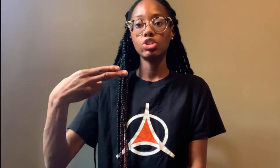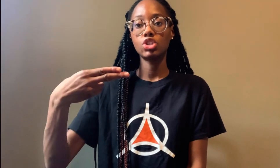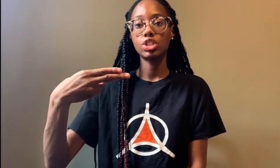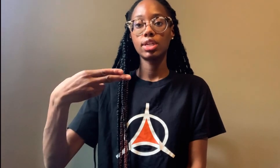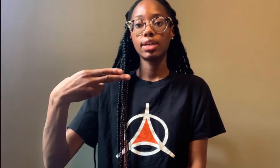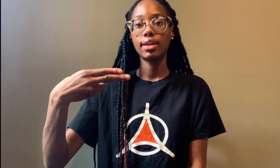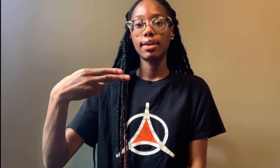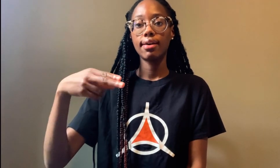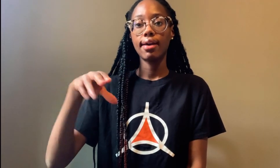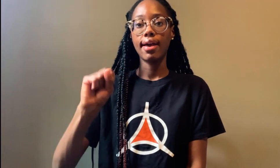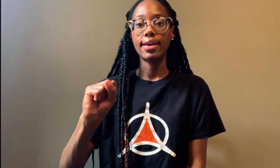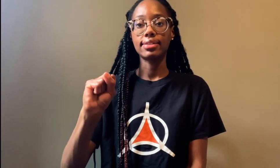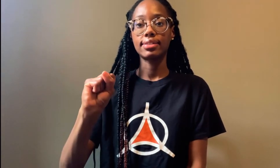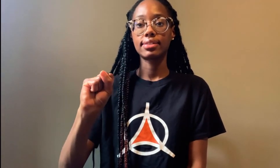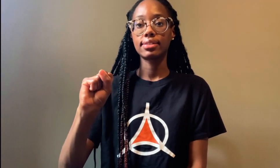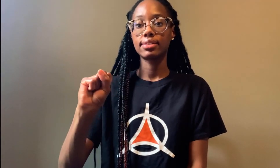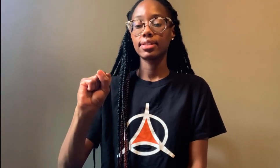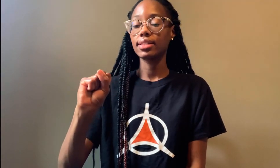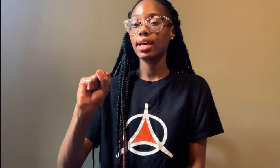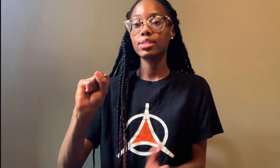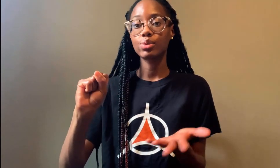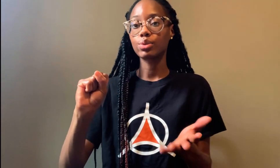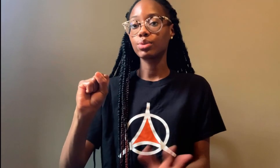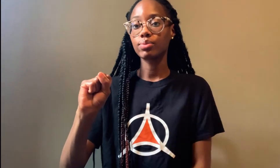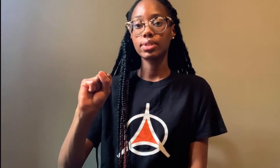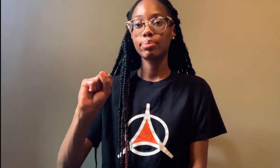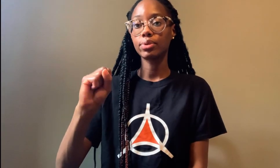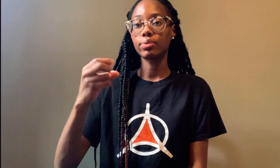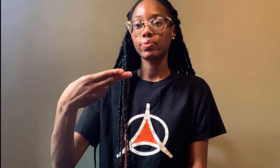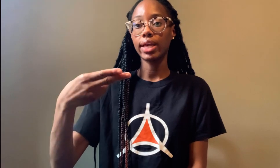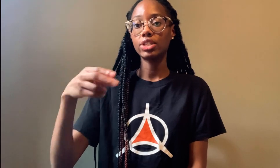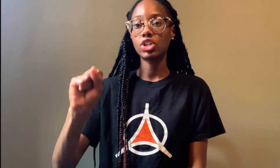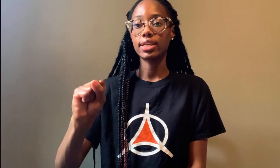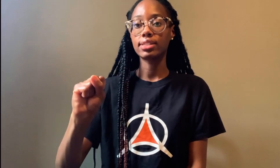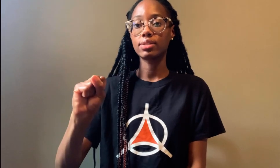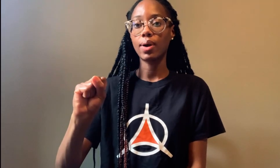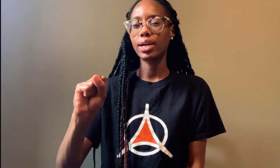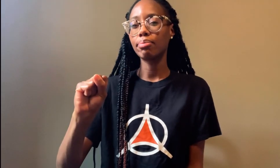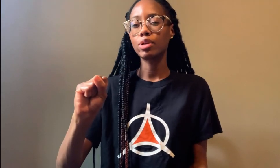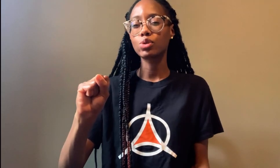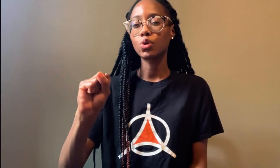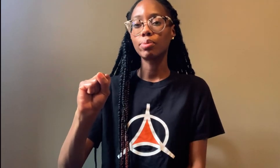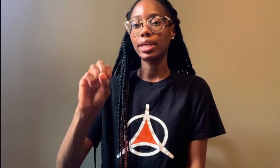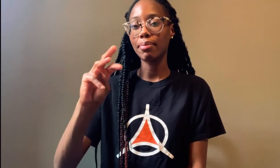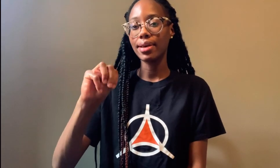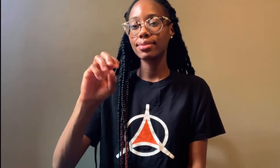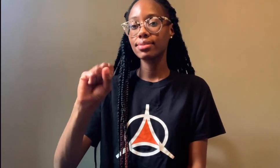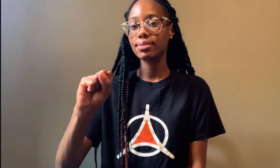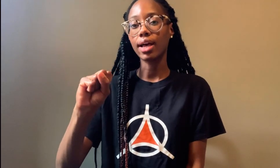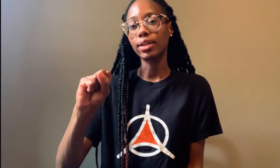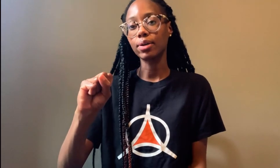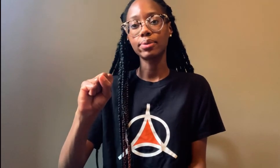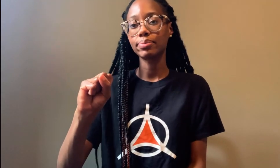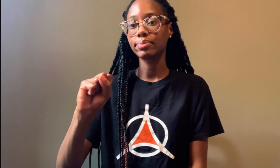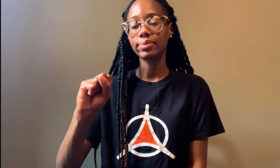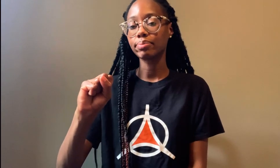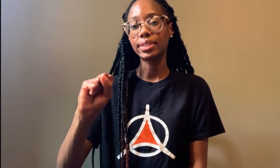H, S. That's high school. Simple. HS. Why couldn't middle school be MS? I know, but it's